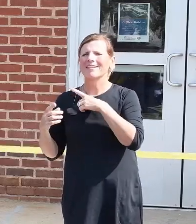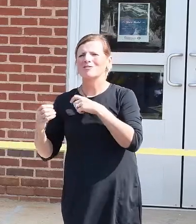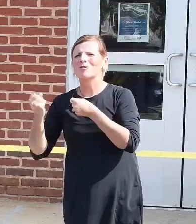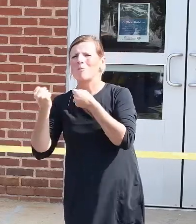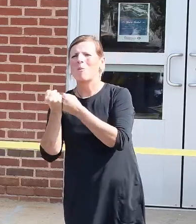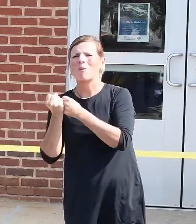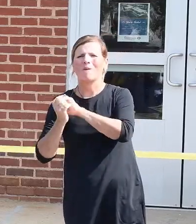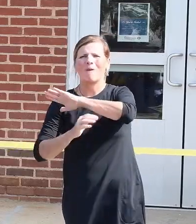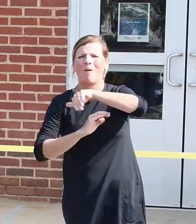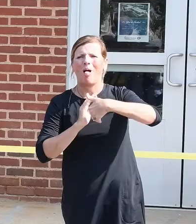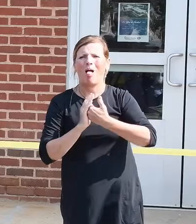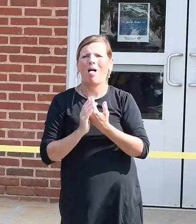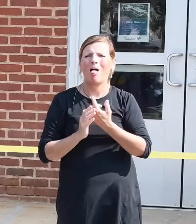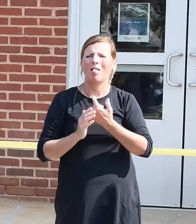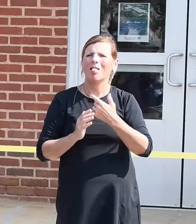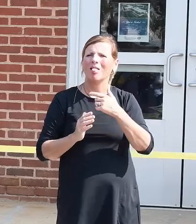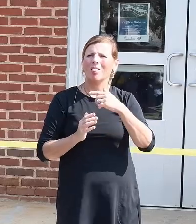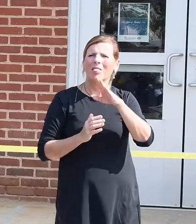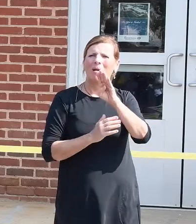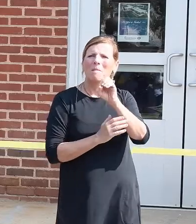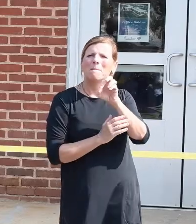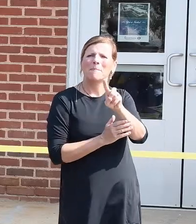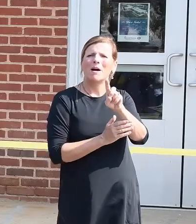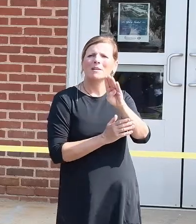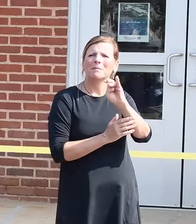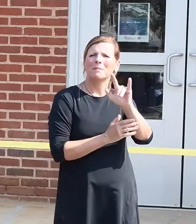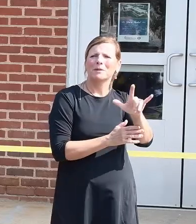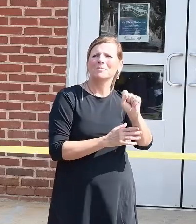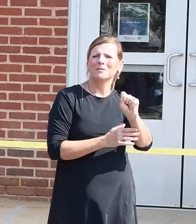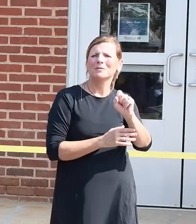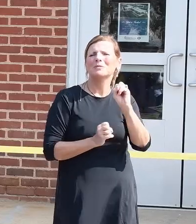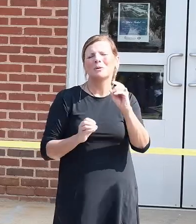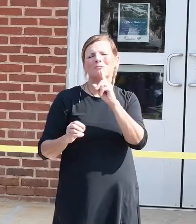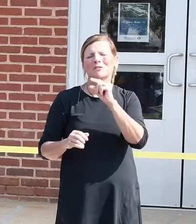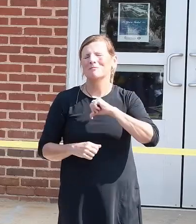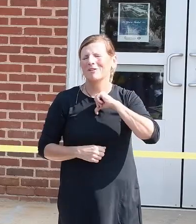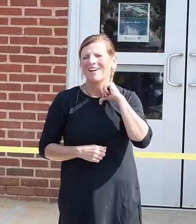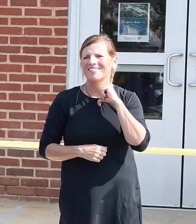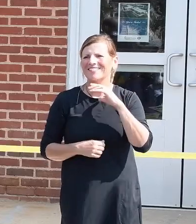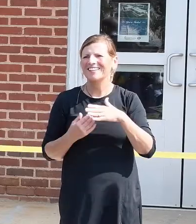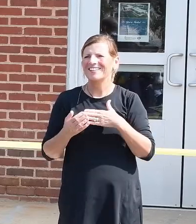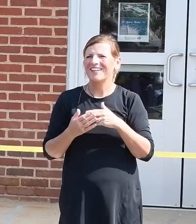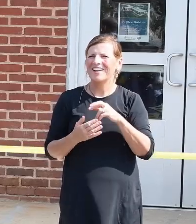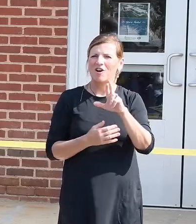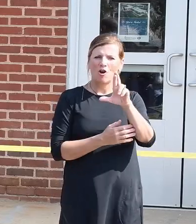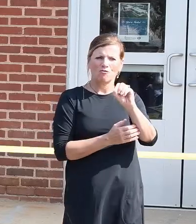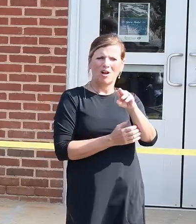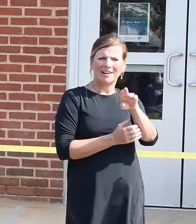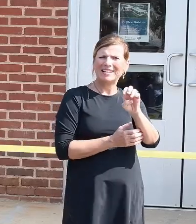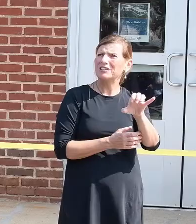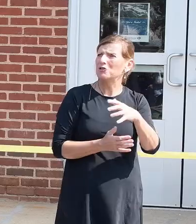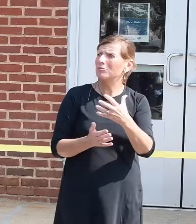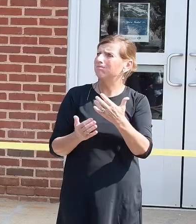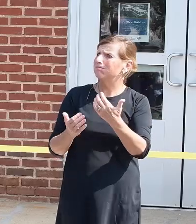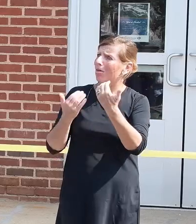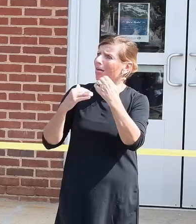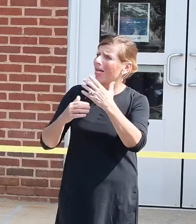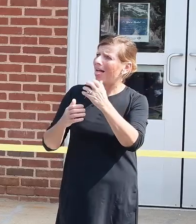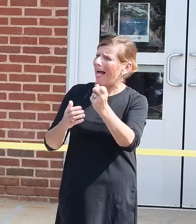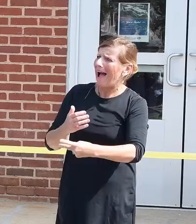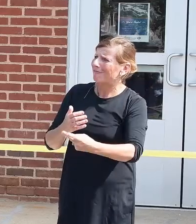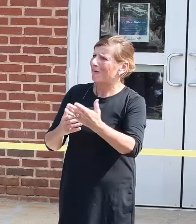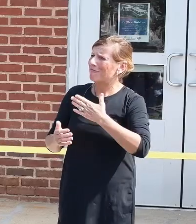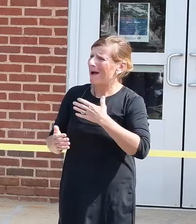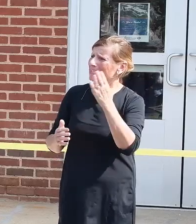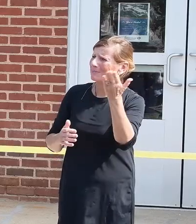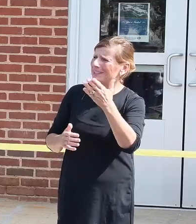of those bond bills. So I'm very proud of what they've done. Lonnie, you took away half of my speech, so I don't have to worry